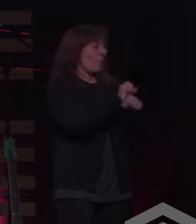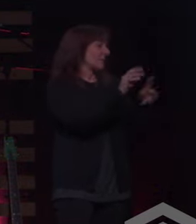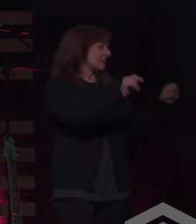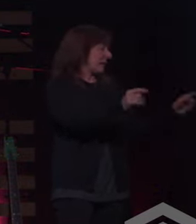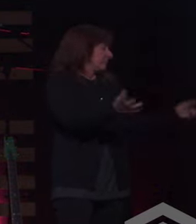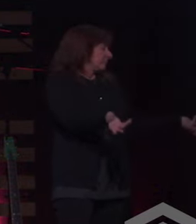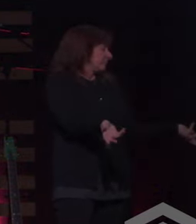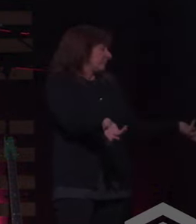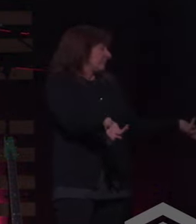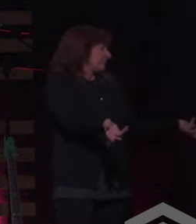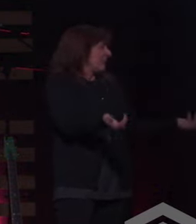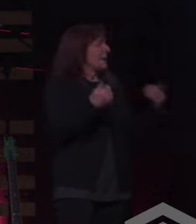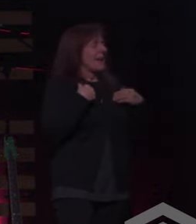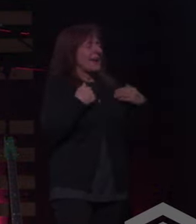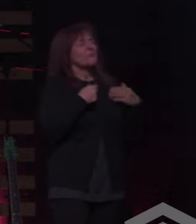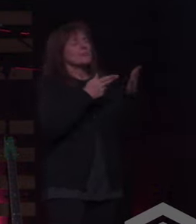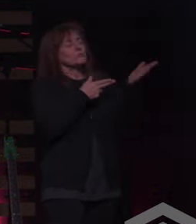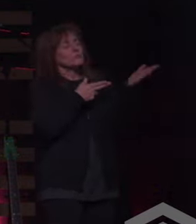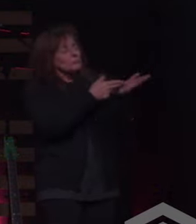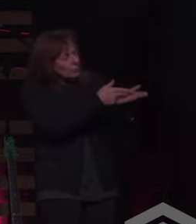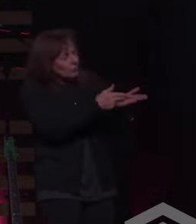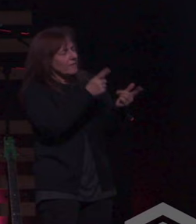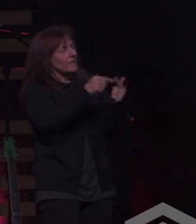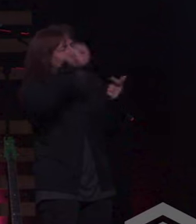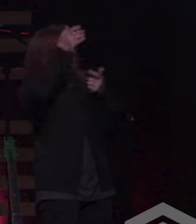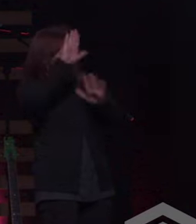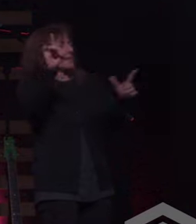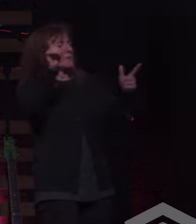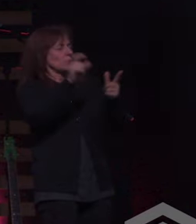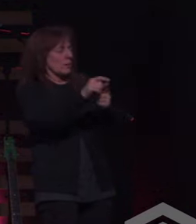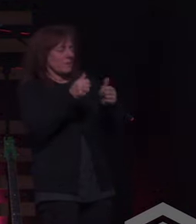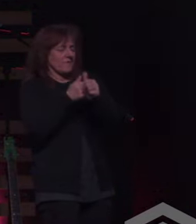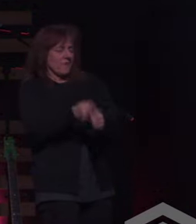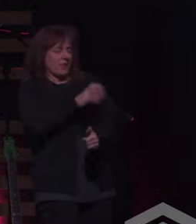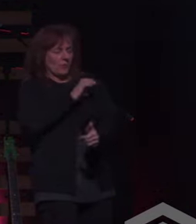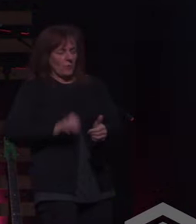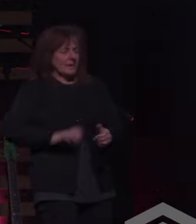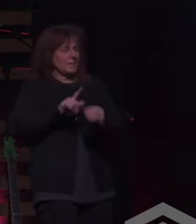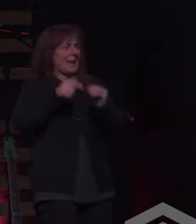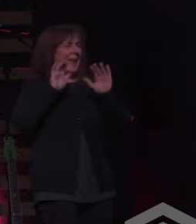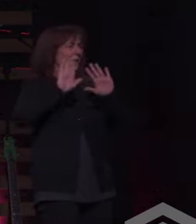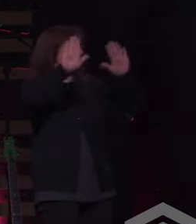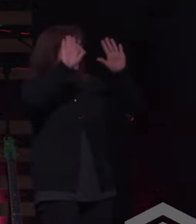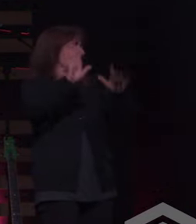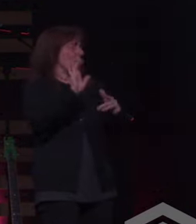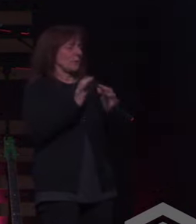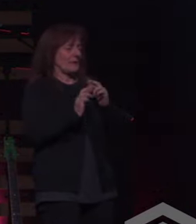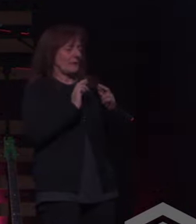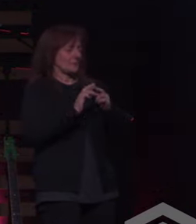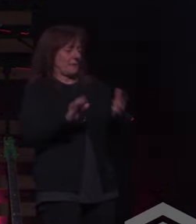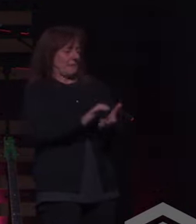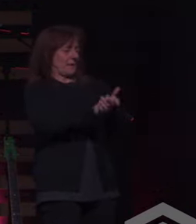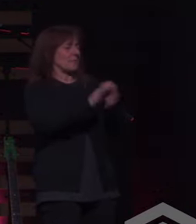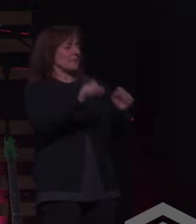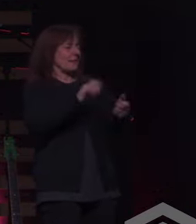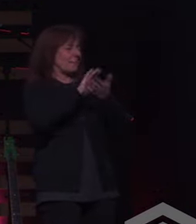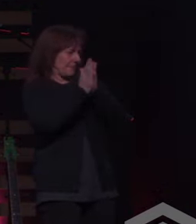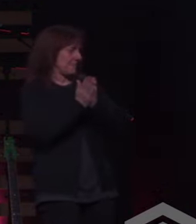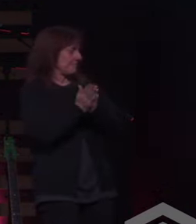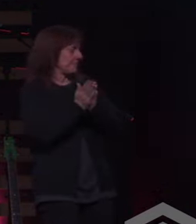out. But I have some truth from God's word for those who follow Christ about how great your relationship, your marriage can